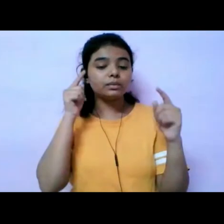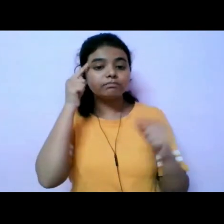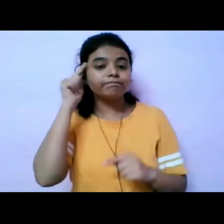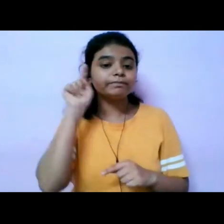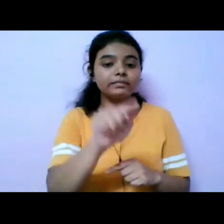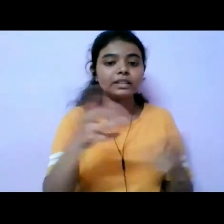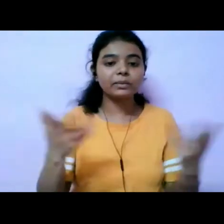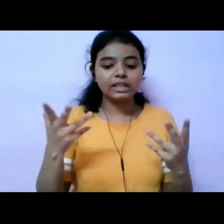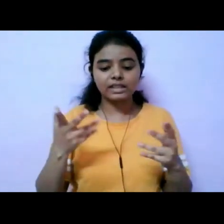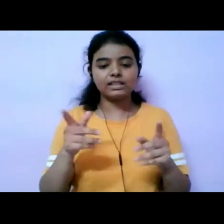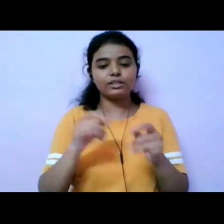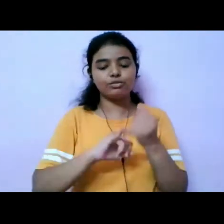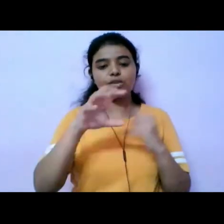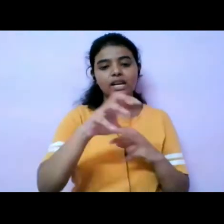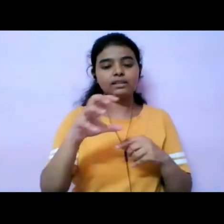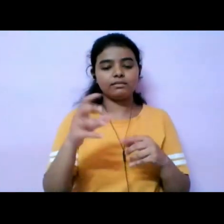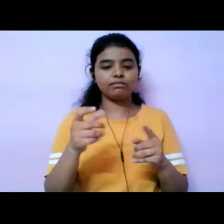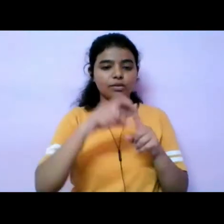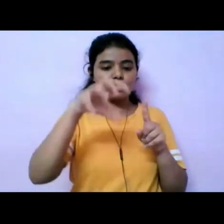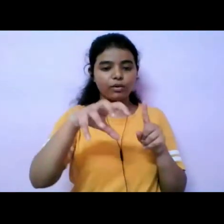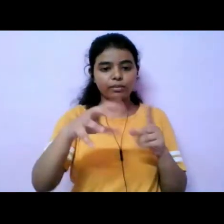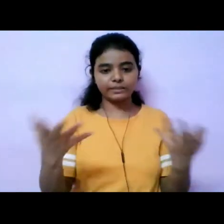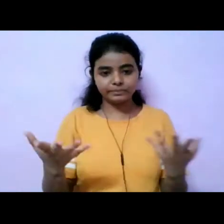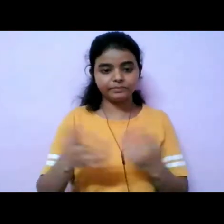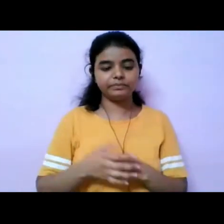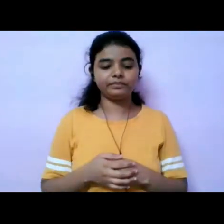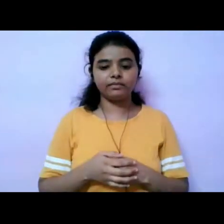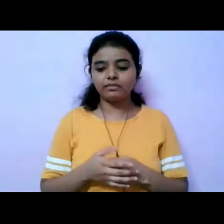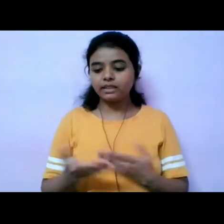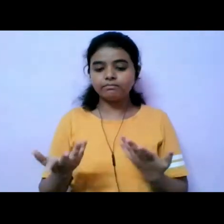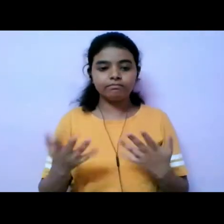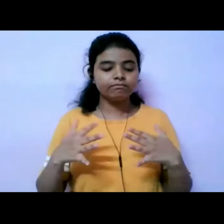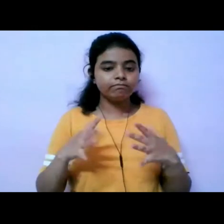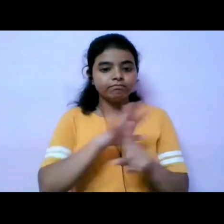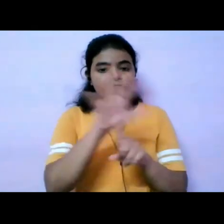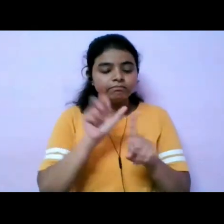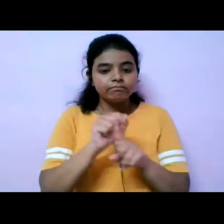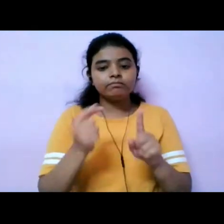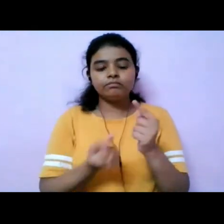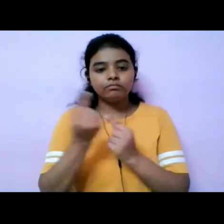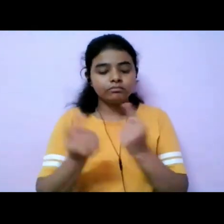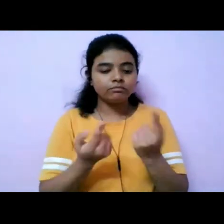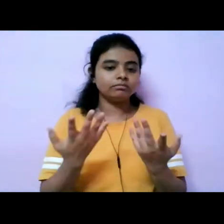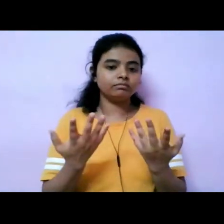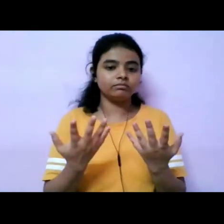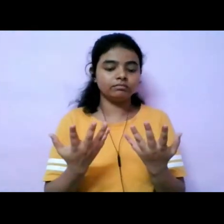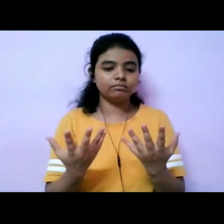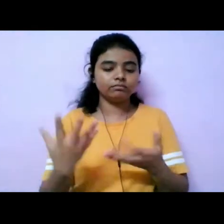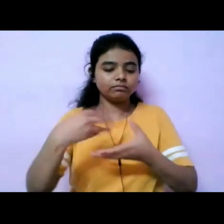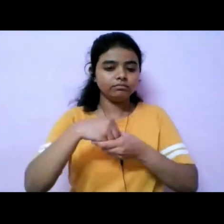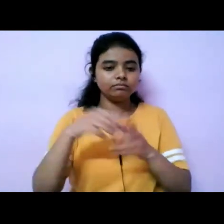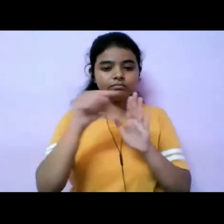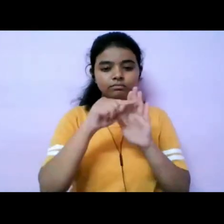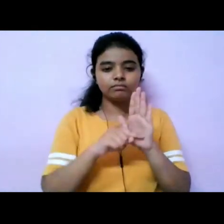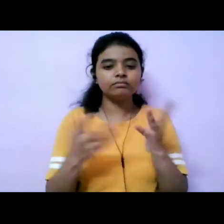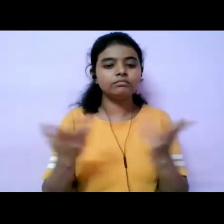the State Department. To practice effective cultural diplomacy, we must first